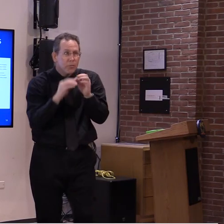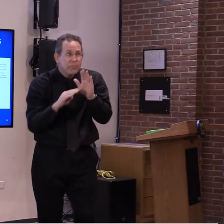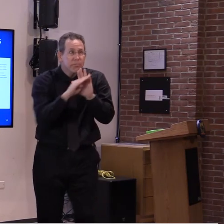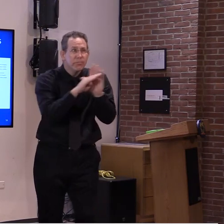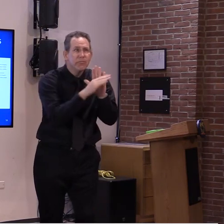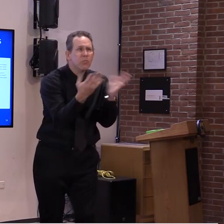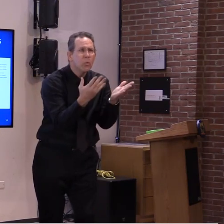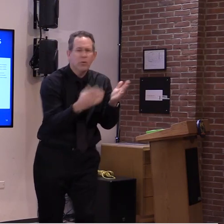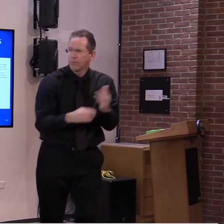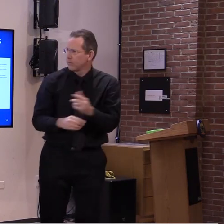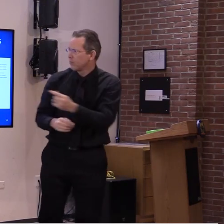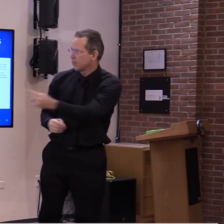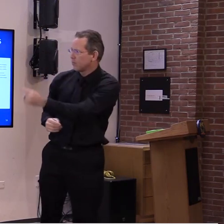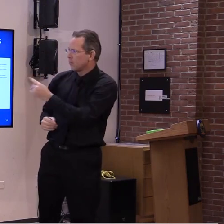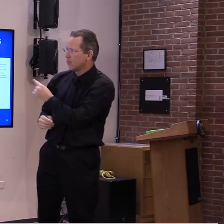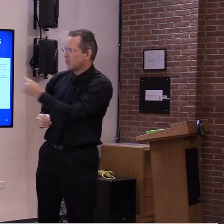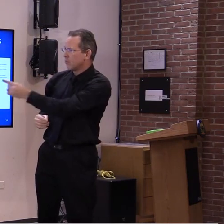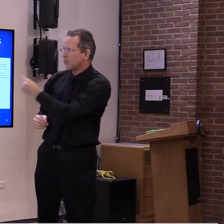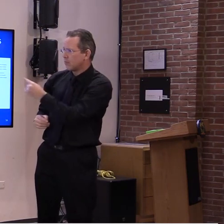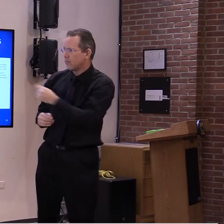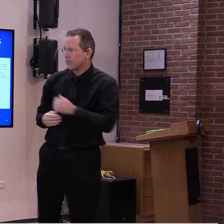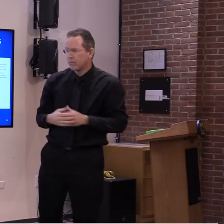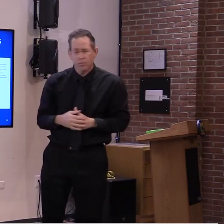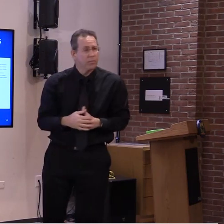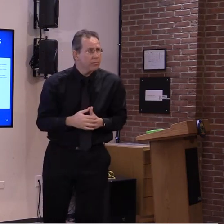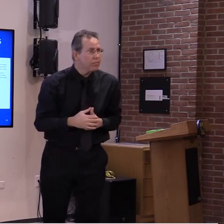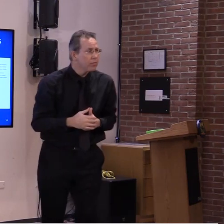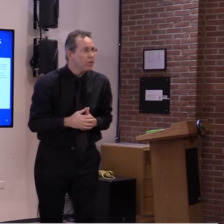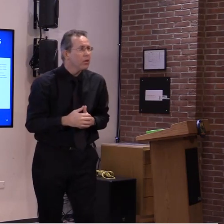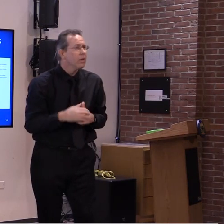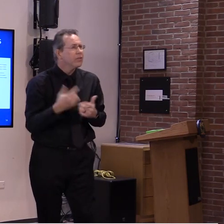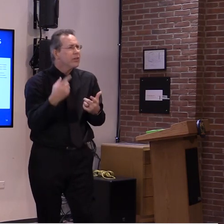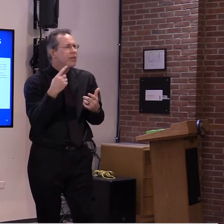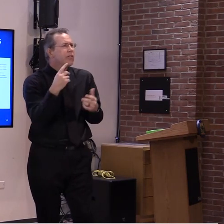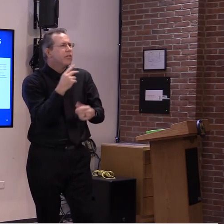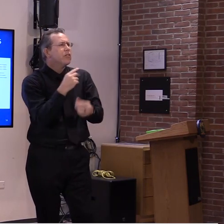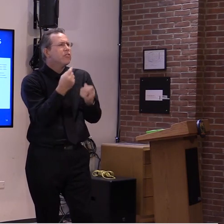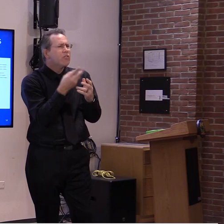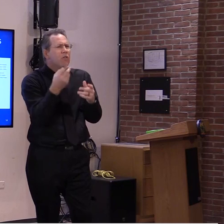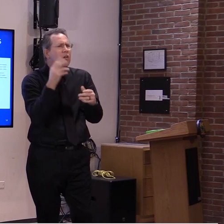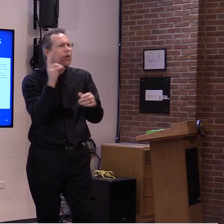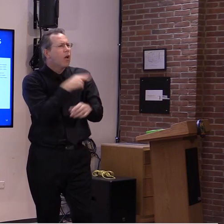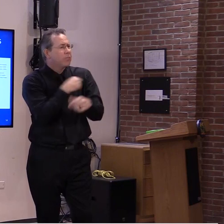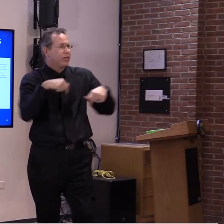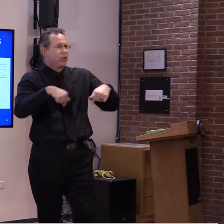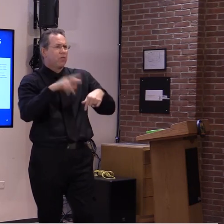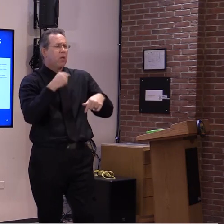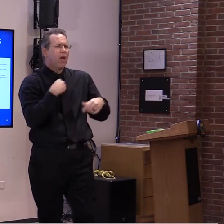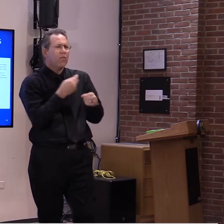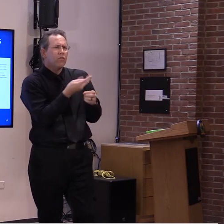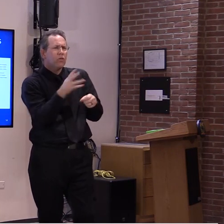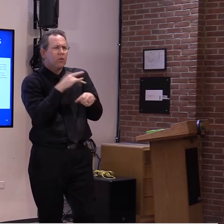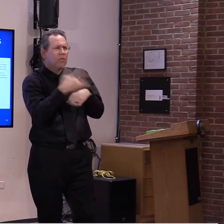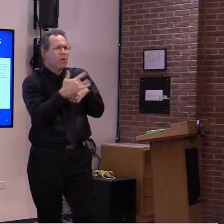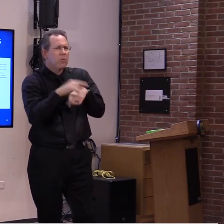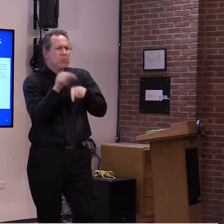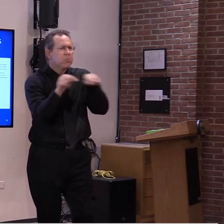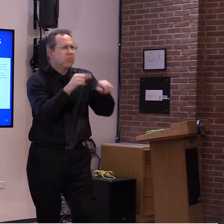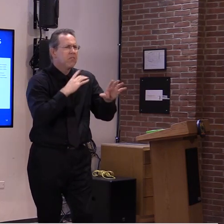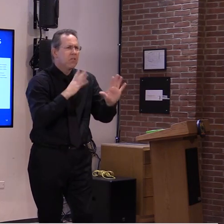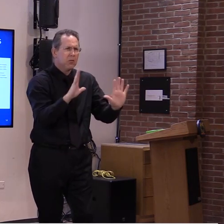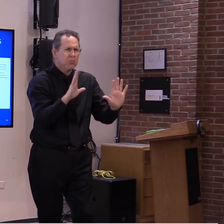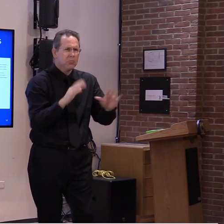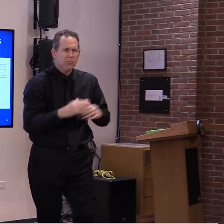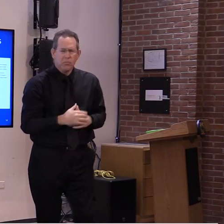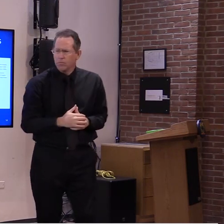hospitals will have the necessary resources to tend to everyone who needs care. The two forecasts here assume an increase in cases from